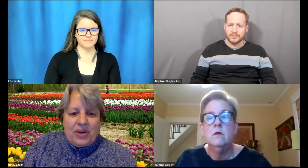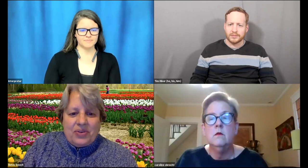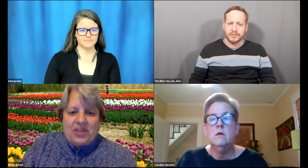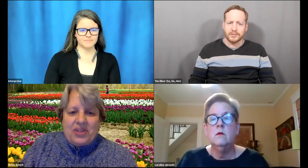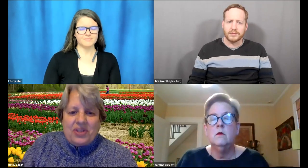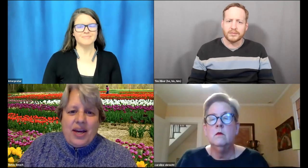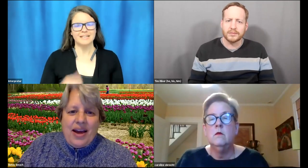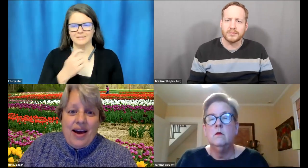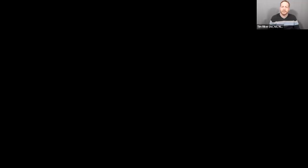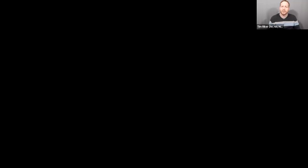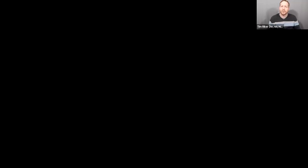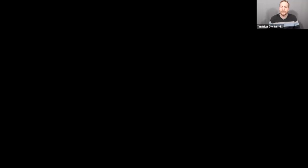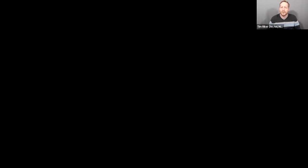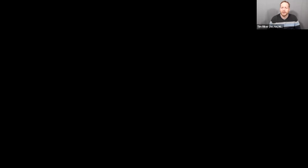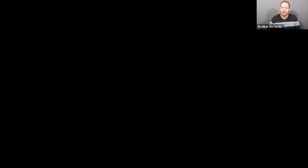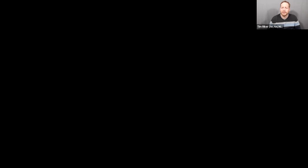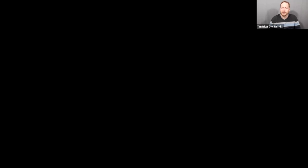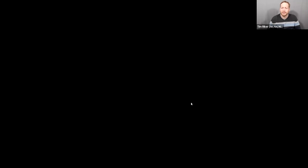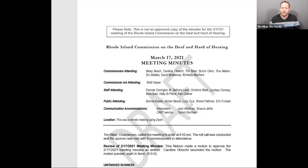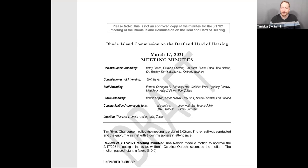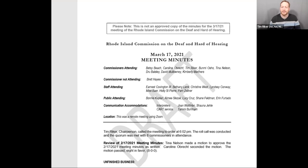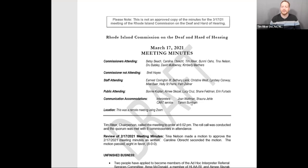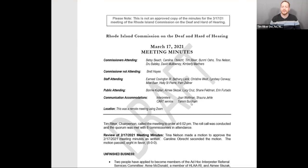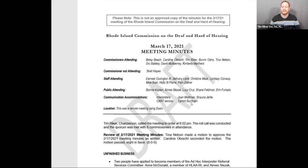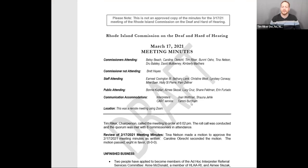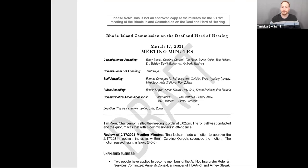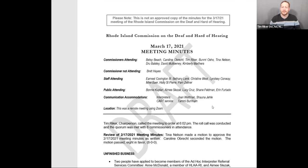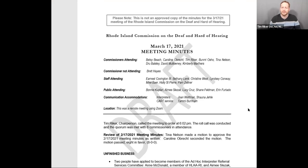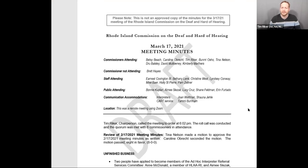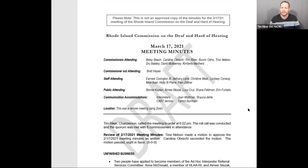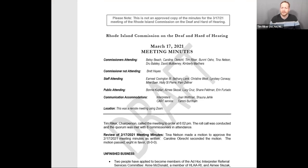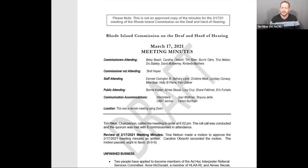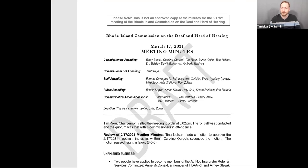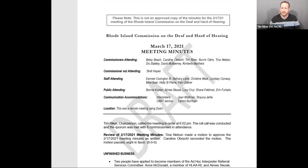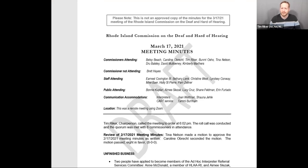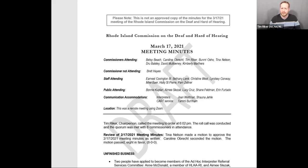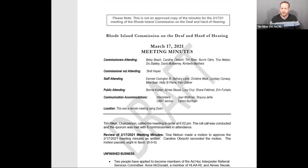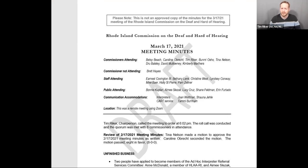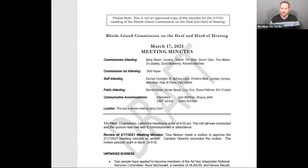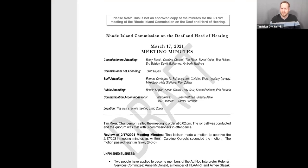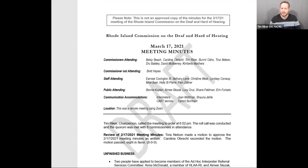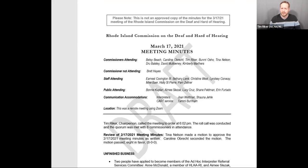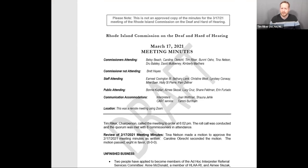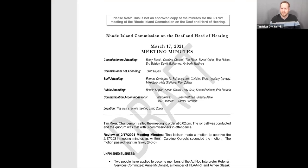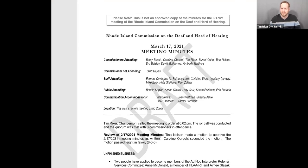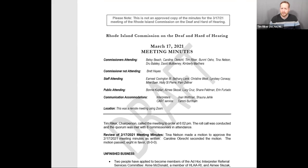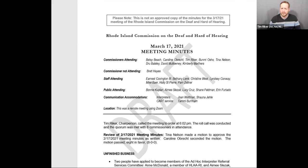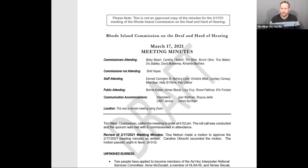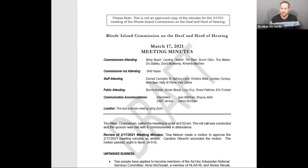Mute. Okay. I had written down last time that we accepted the minutes, I